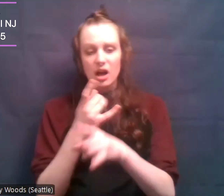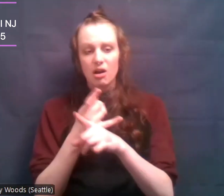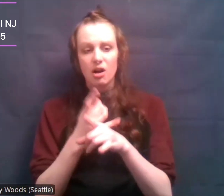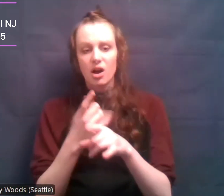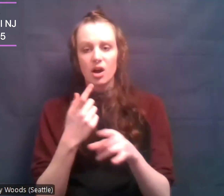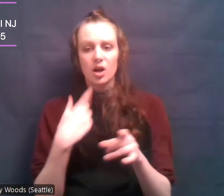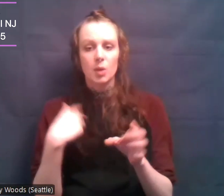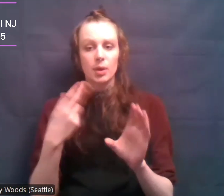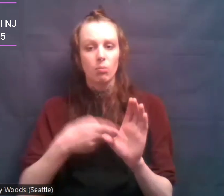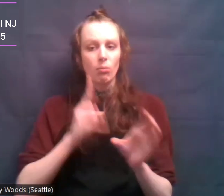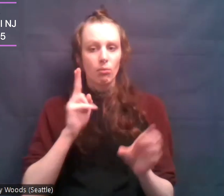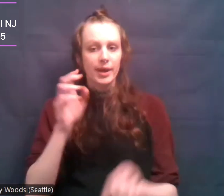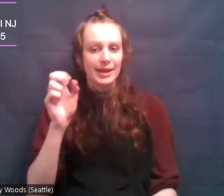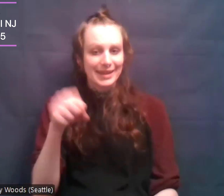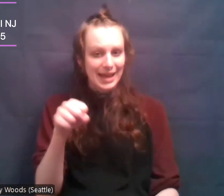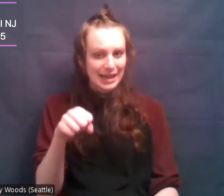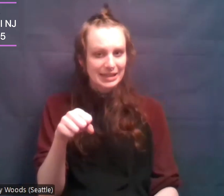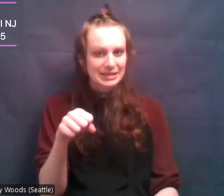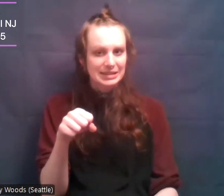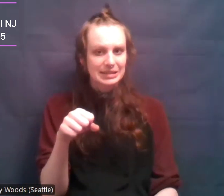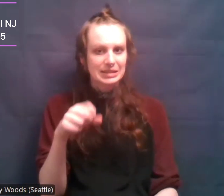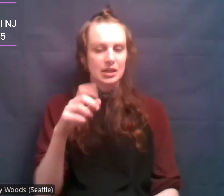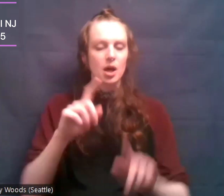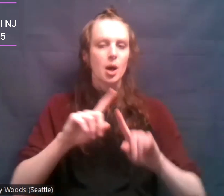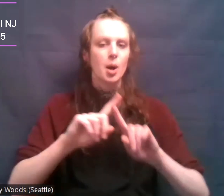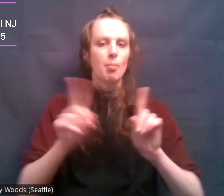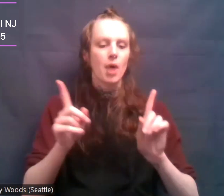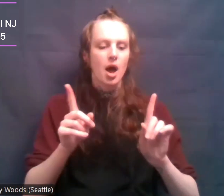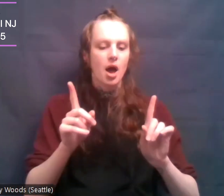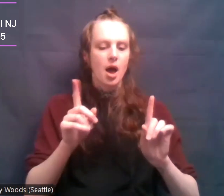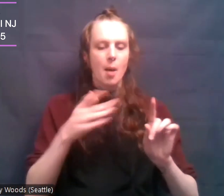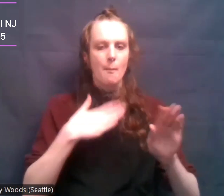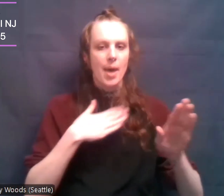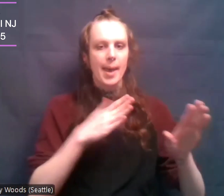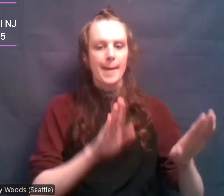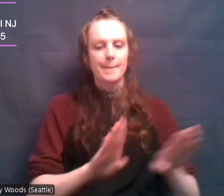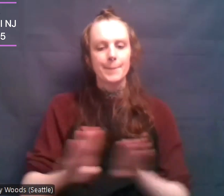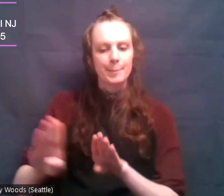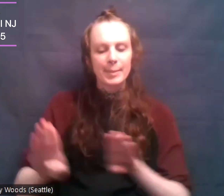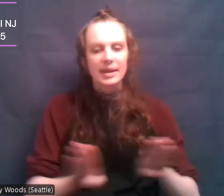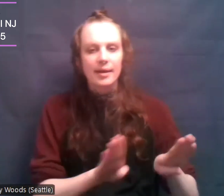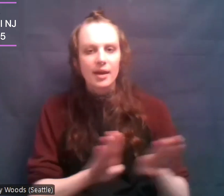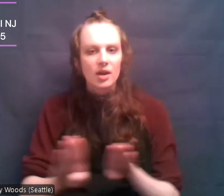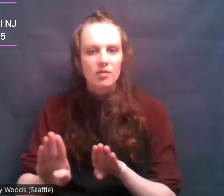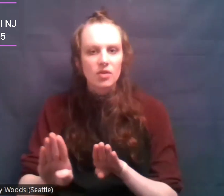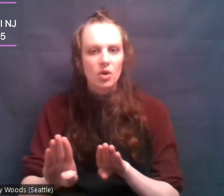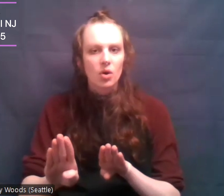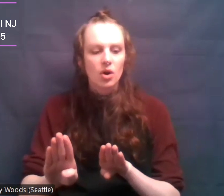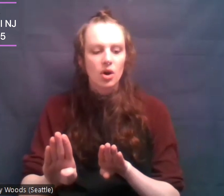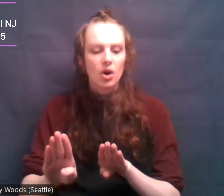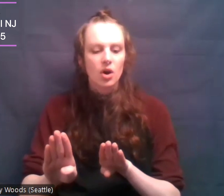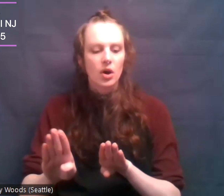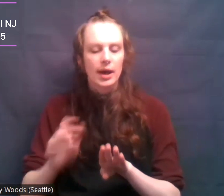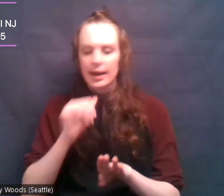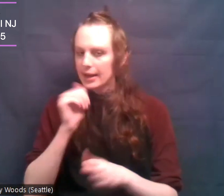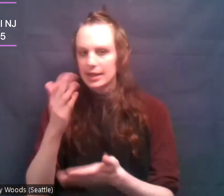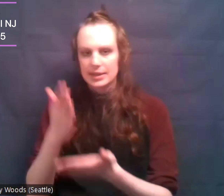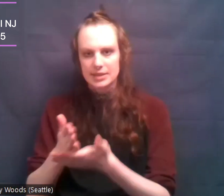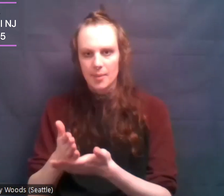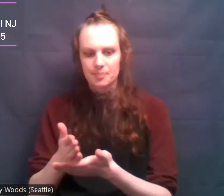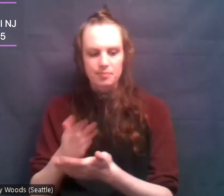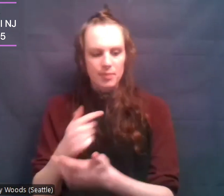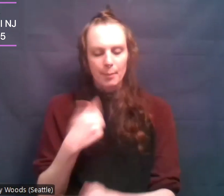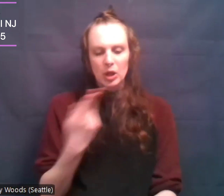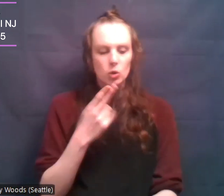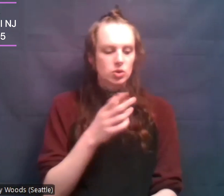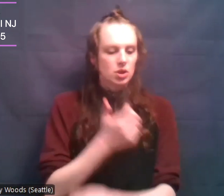had not stopped using the behaviors that I used the drugs and alcohol to fix. I hadn't fixed those feelings inside of